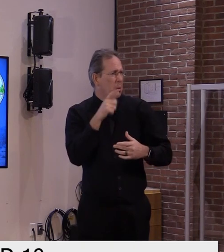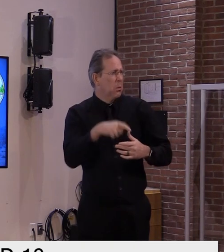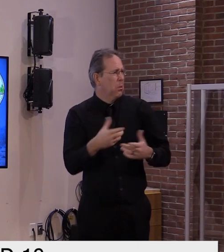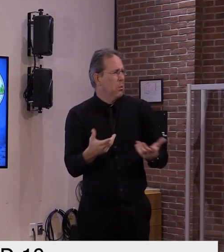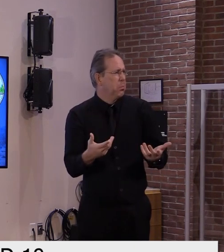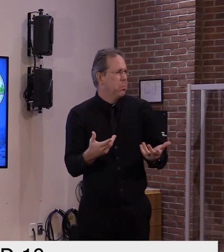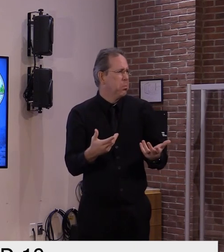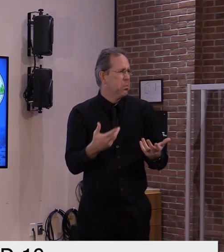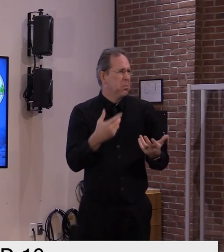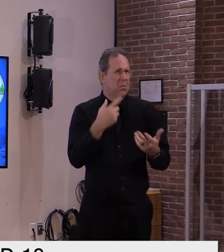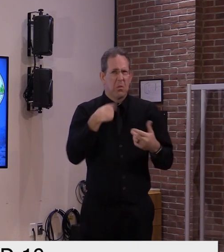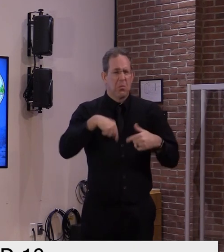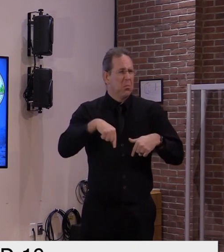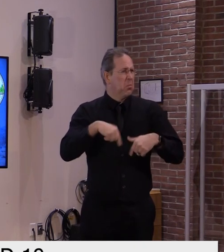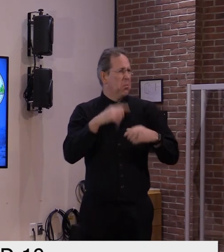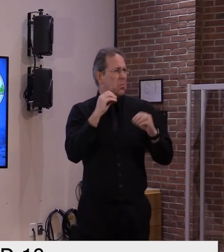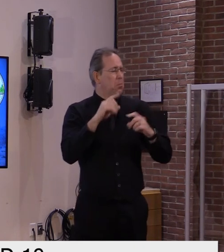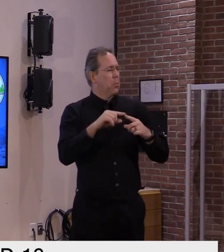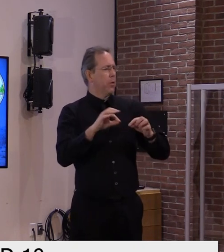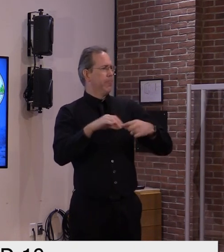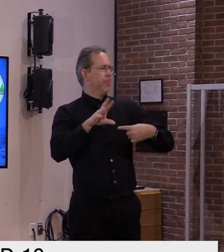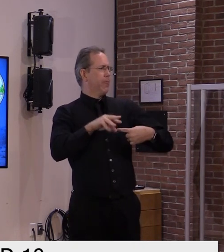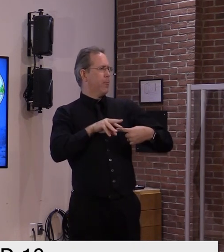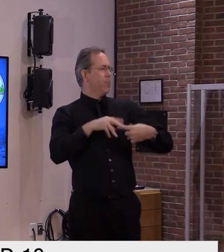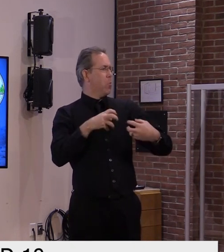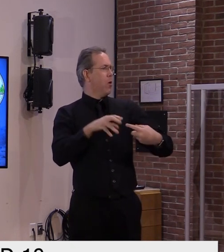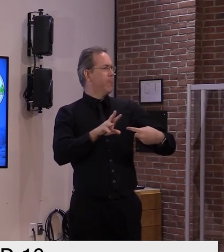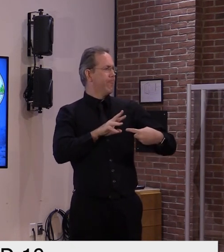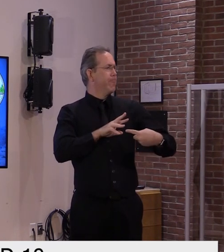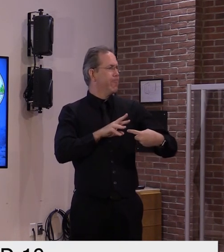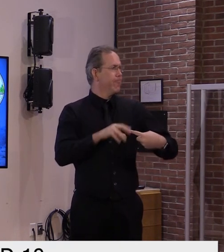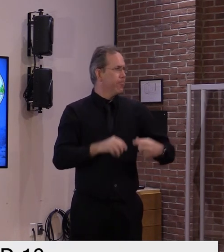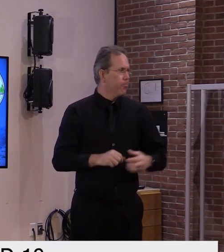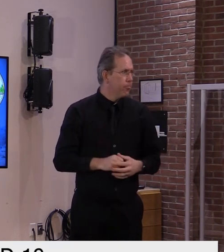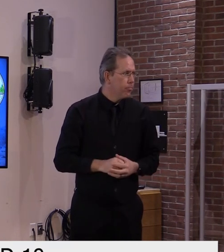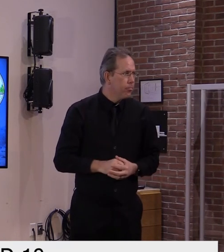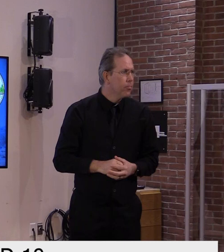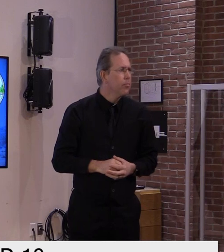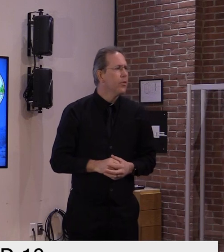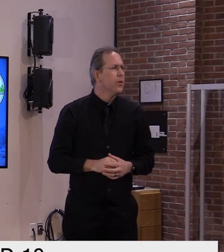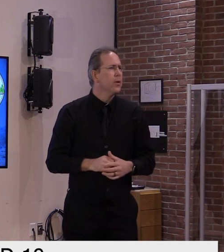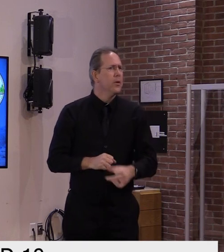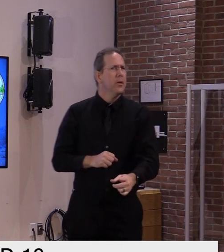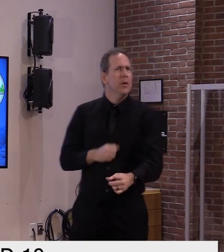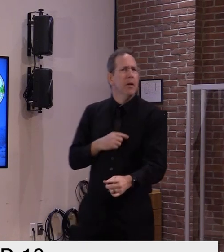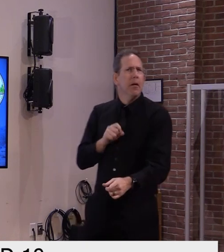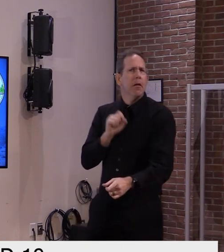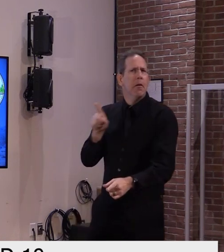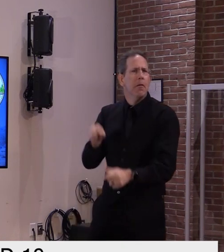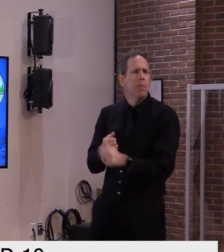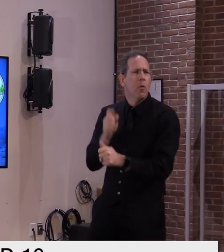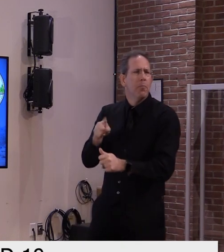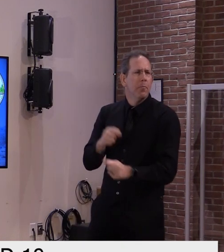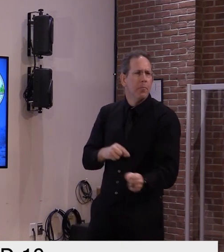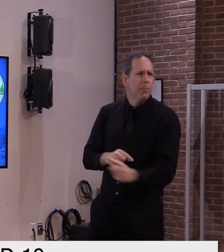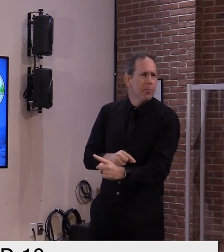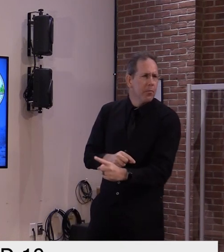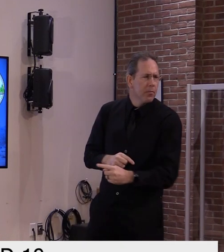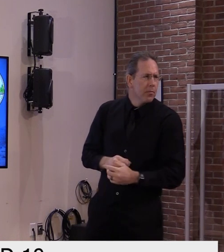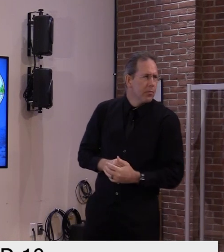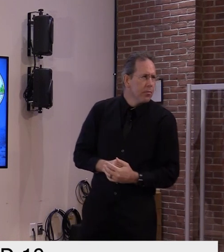Okay, and just a quick follow-up. In recent weeks, you've been pretty outspoken about this not being the time to increase